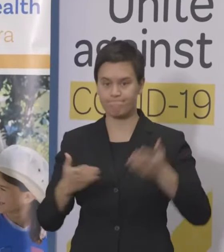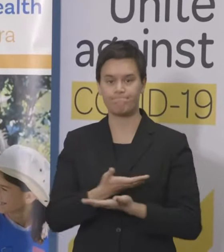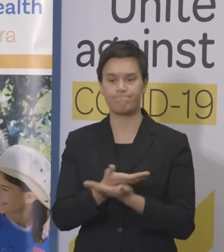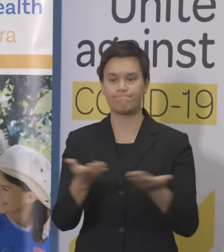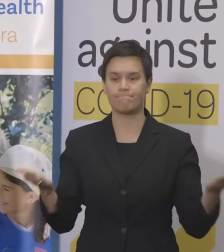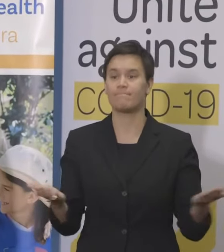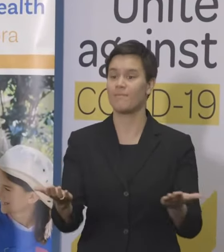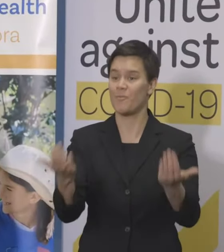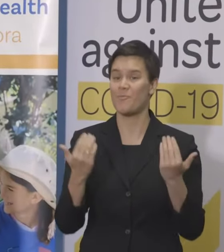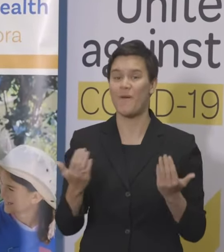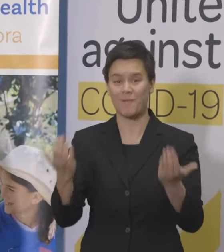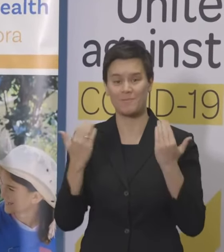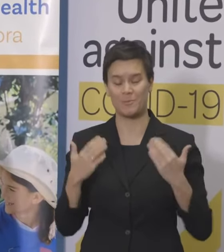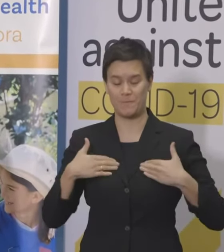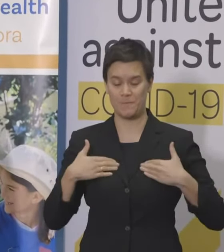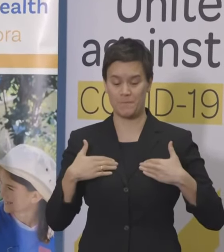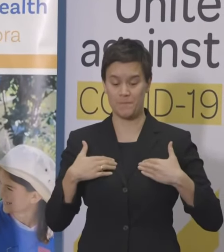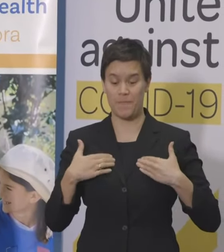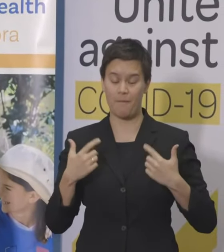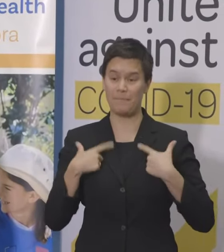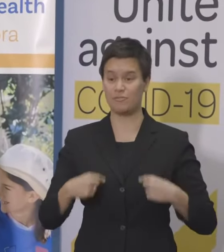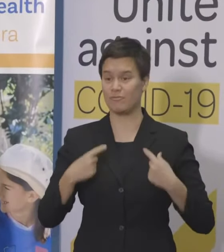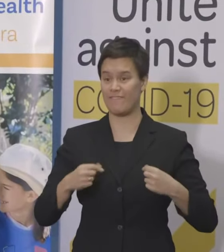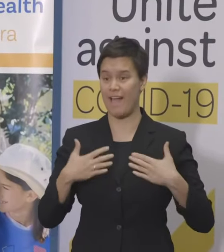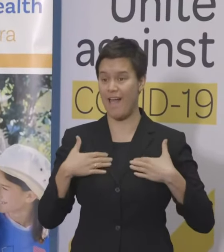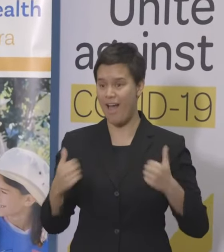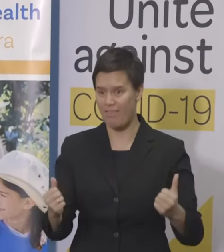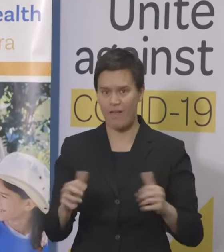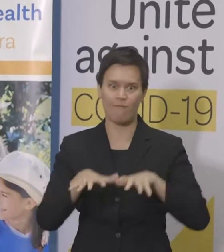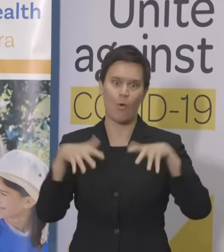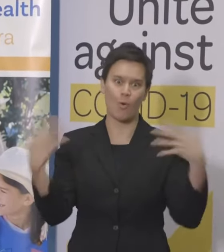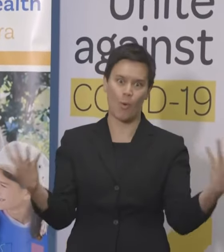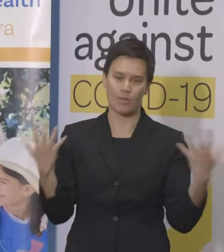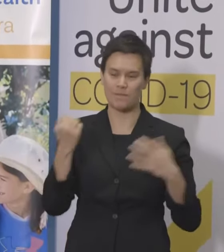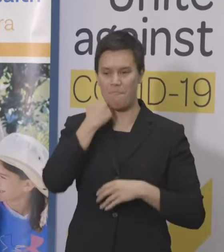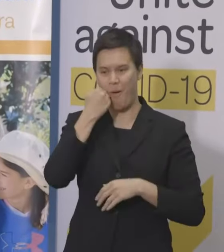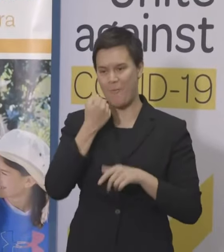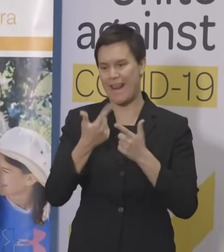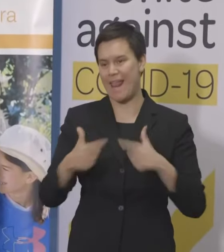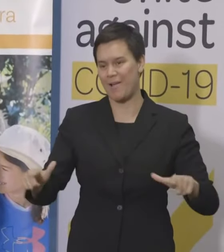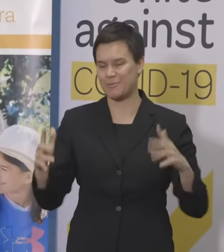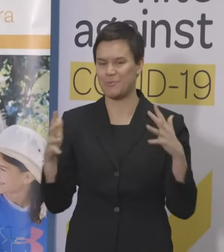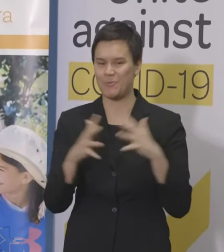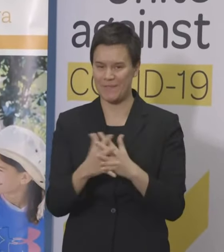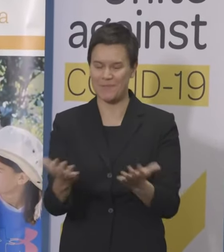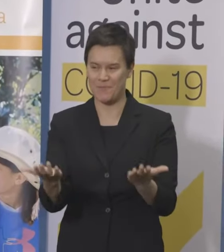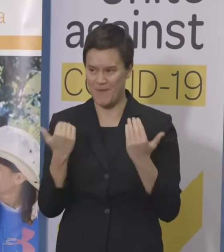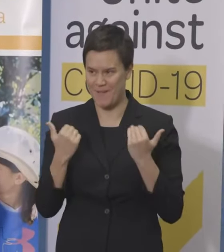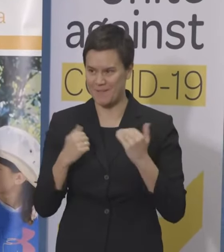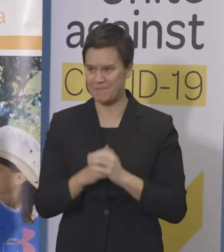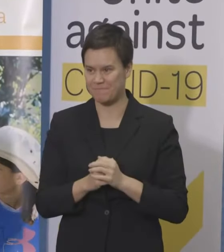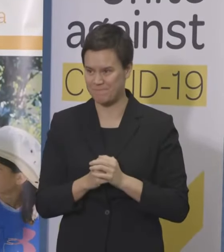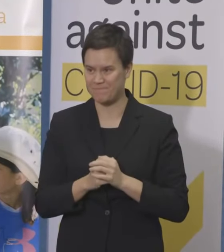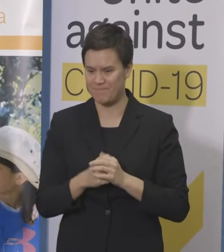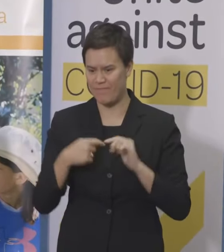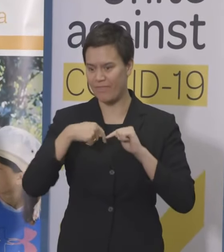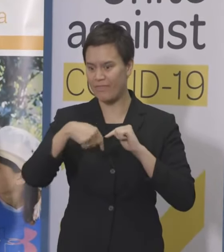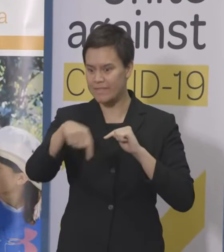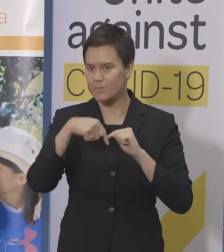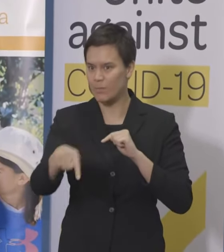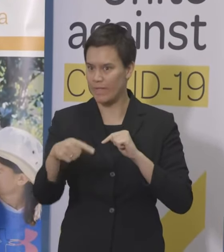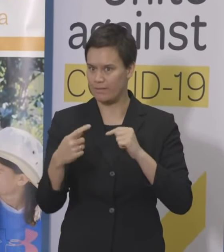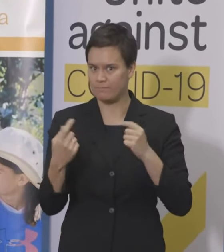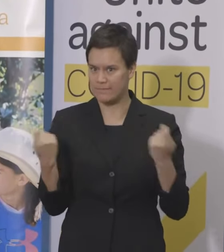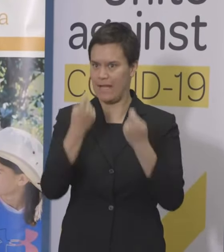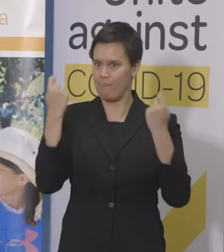No mai haere mai ki te manatū hauora, and also of course Te Wiki o Te Reo Māori, Māori Language Week, which we have a series of events we are